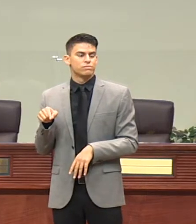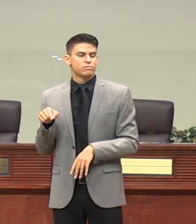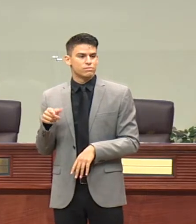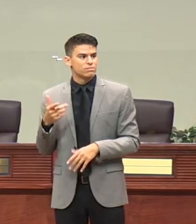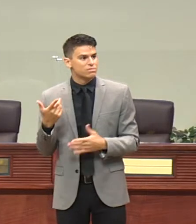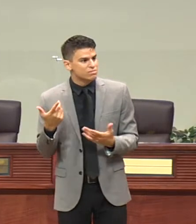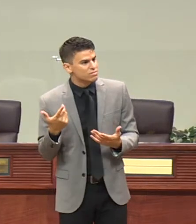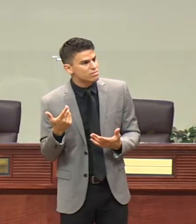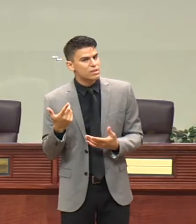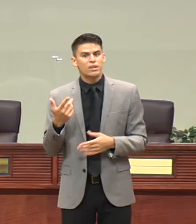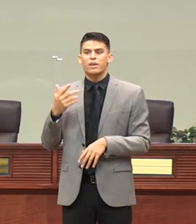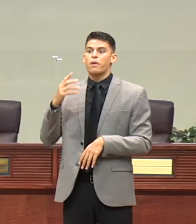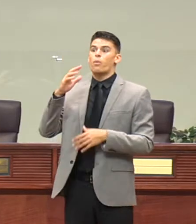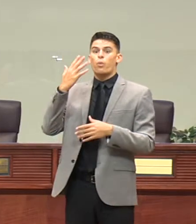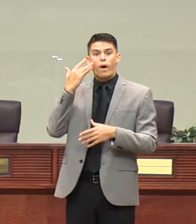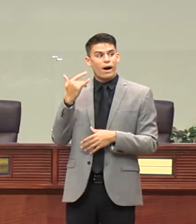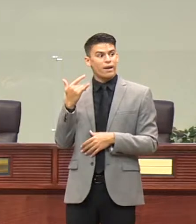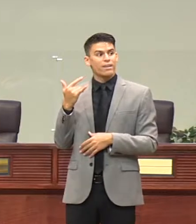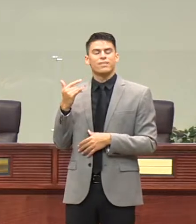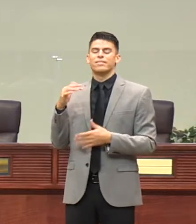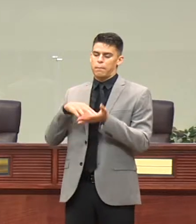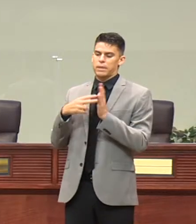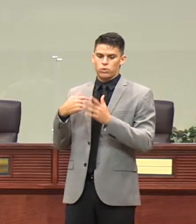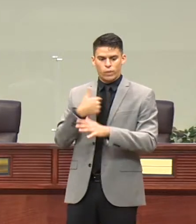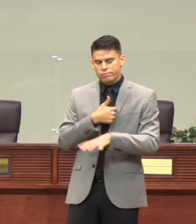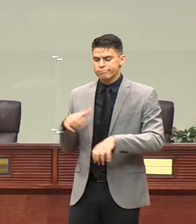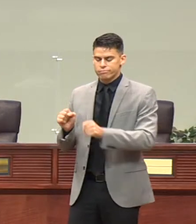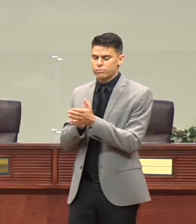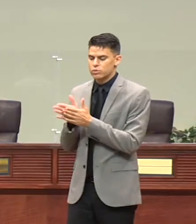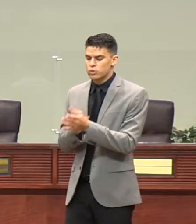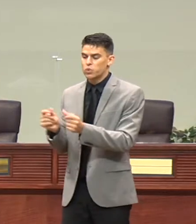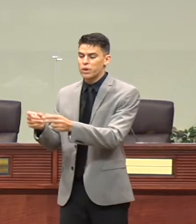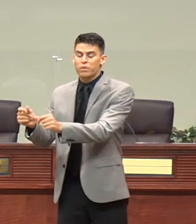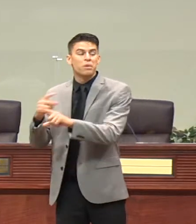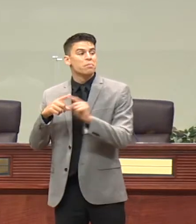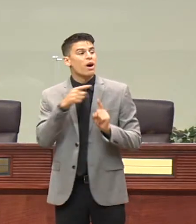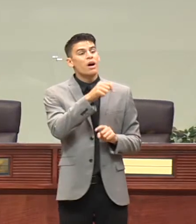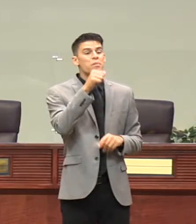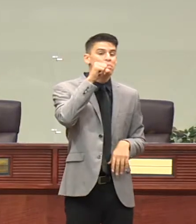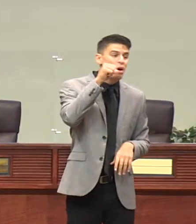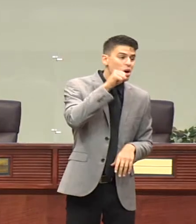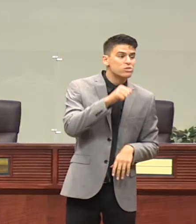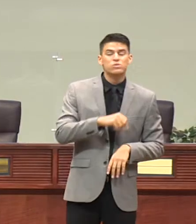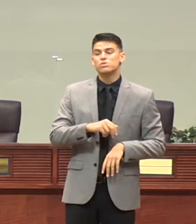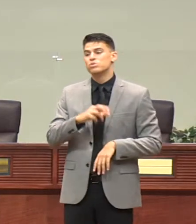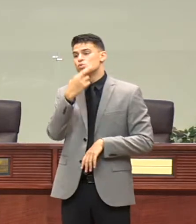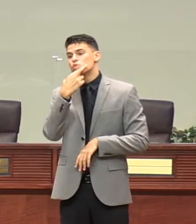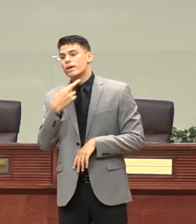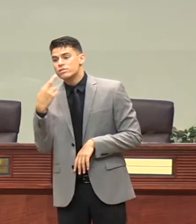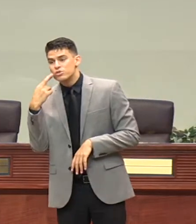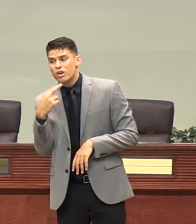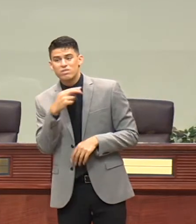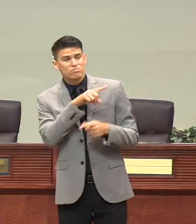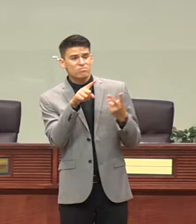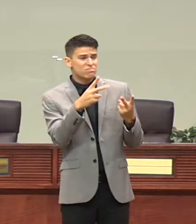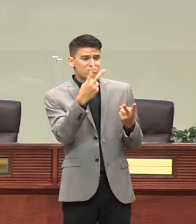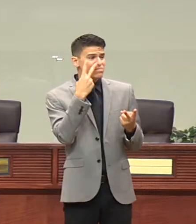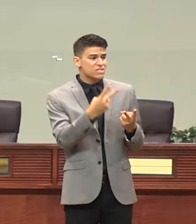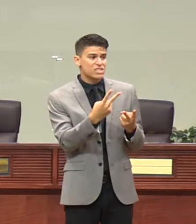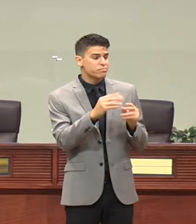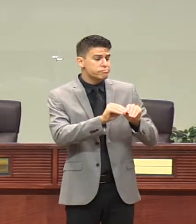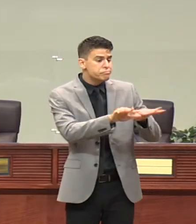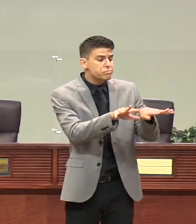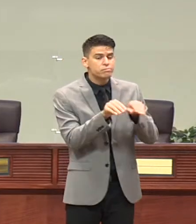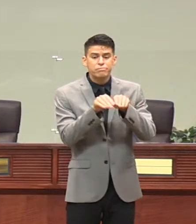able to act quickly. But we have seen it in restaurants and bars. We have seen it in everywhere. It's just